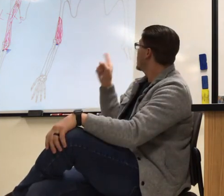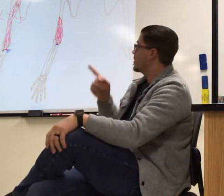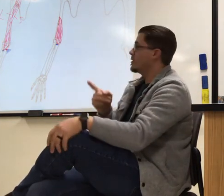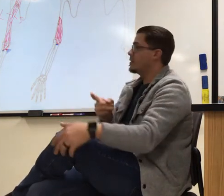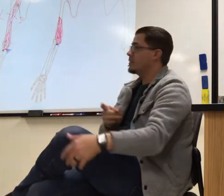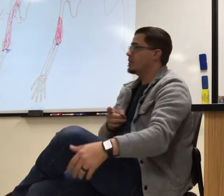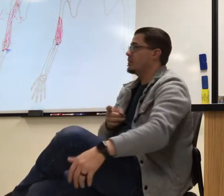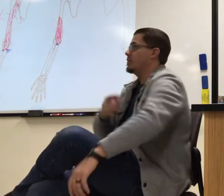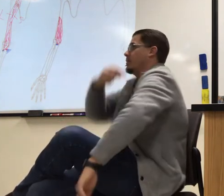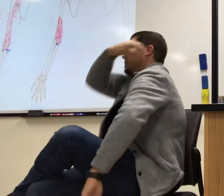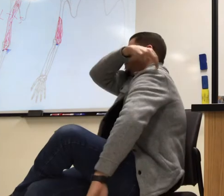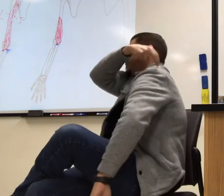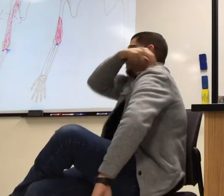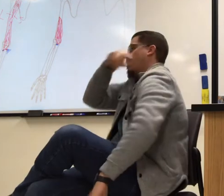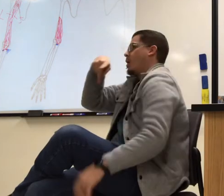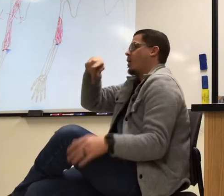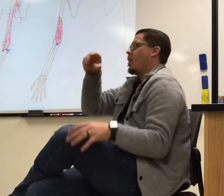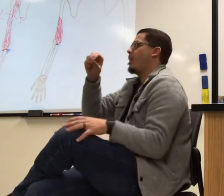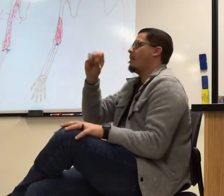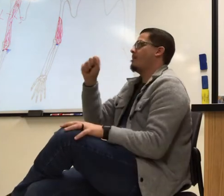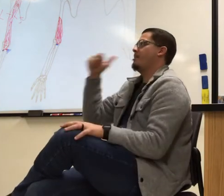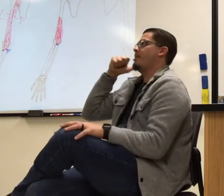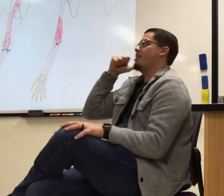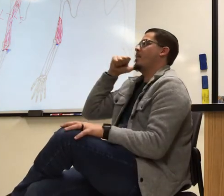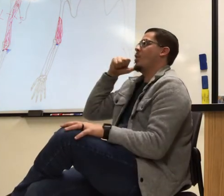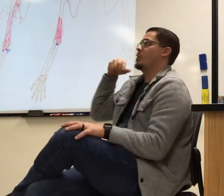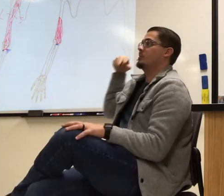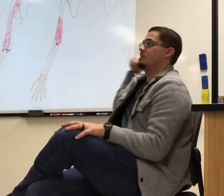present the triceps brachii.